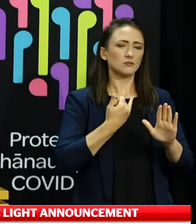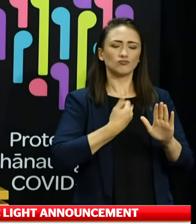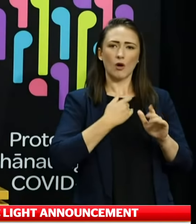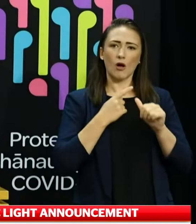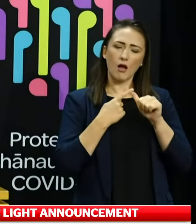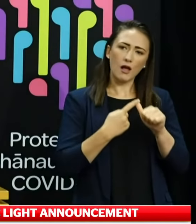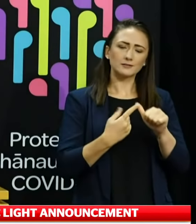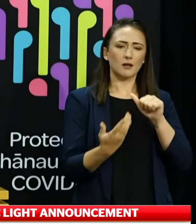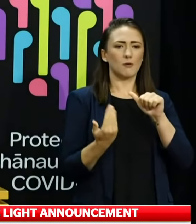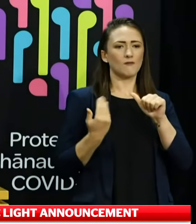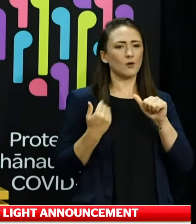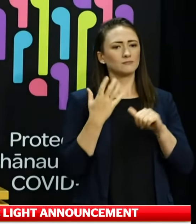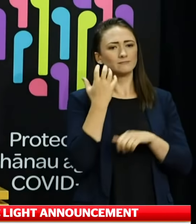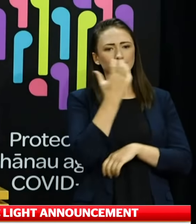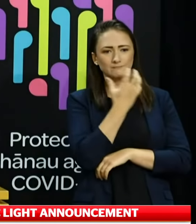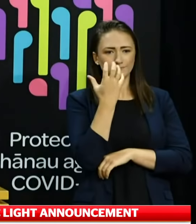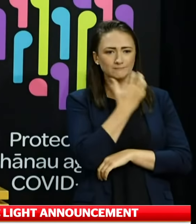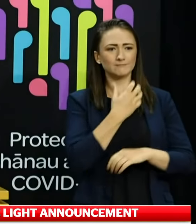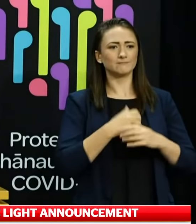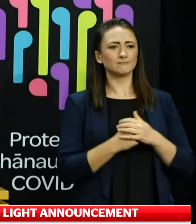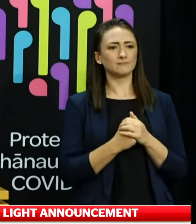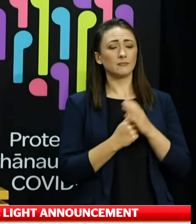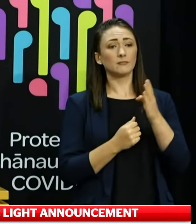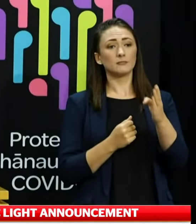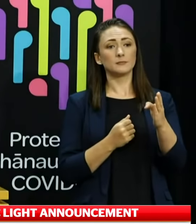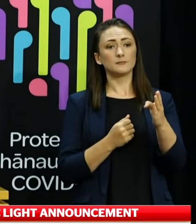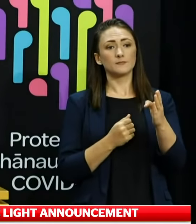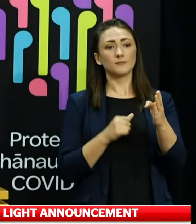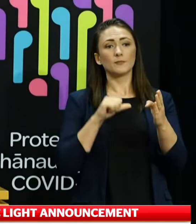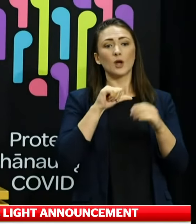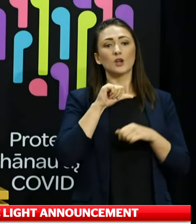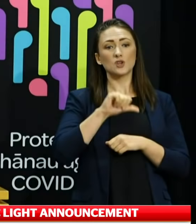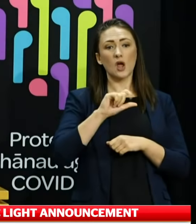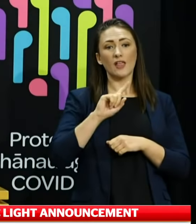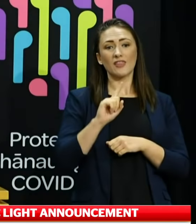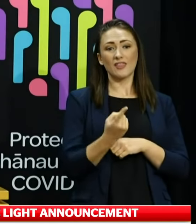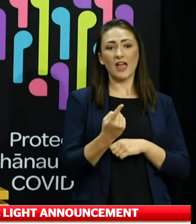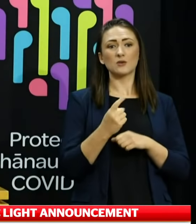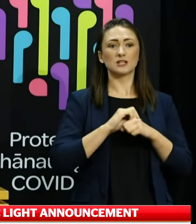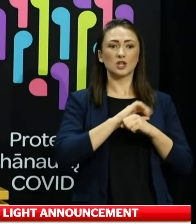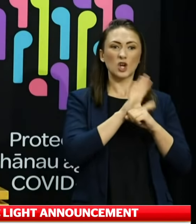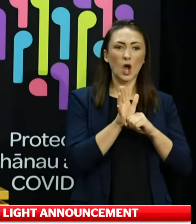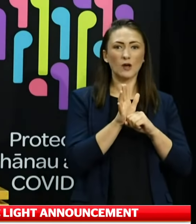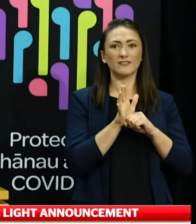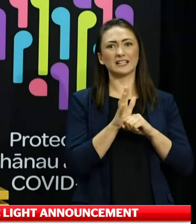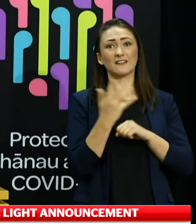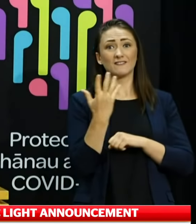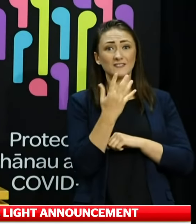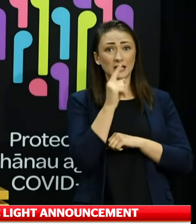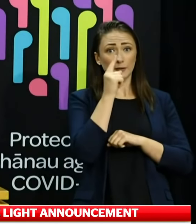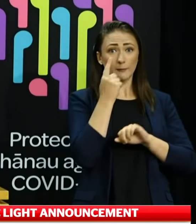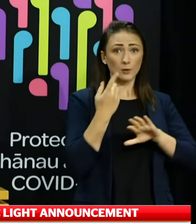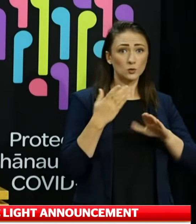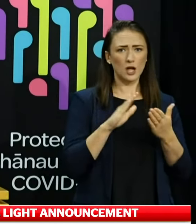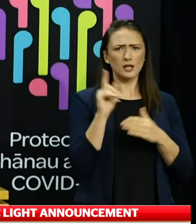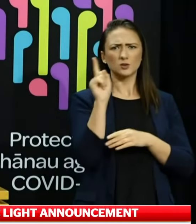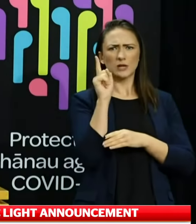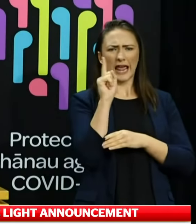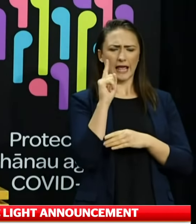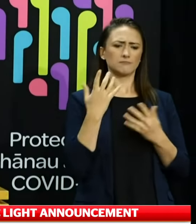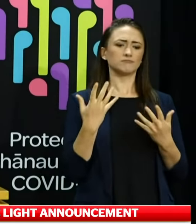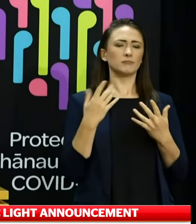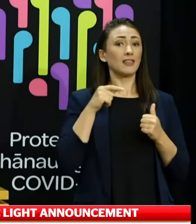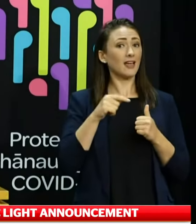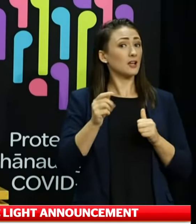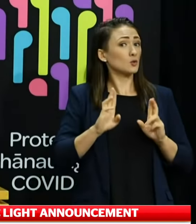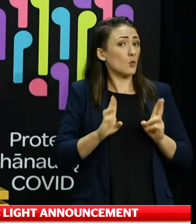9,000 cases today, 15 deaths. Is that the sort of normal level that you expect, or do you